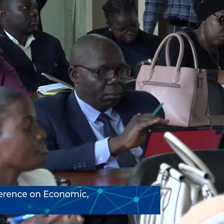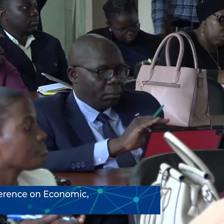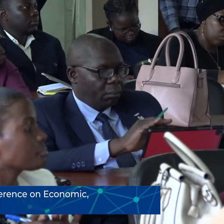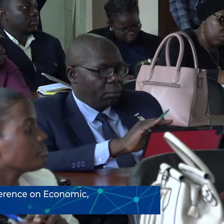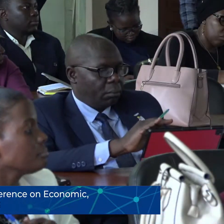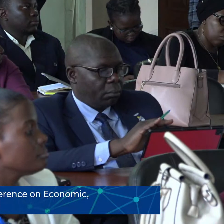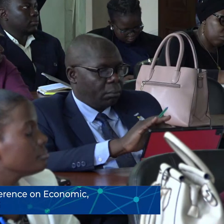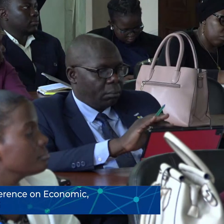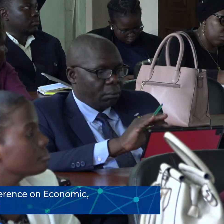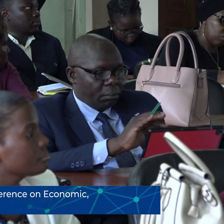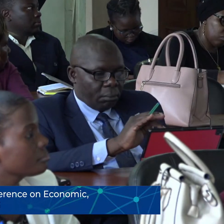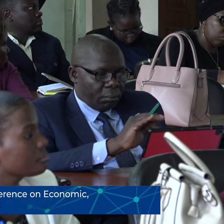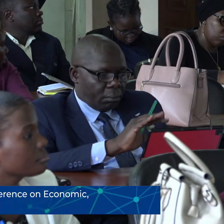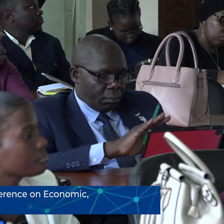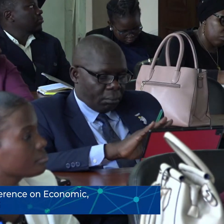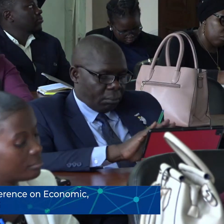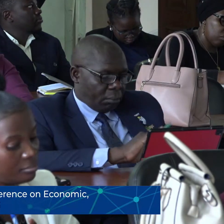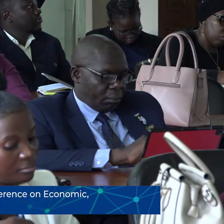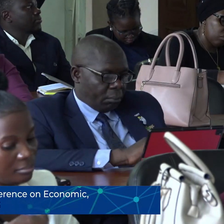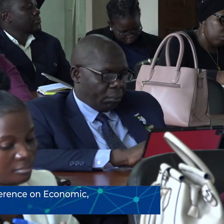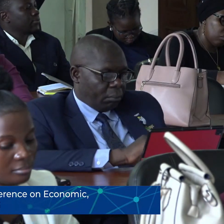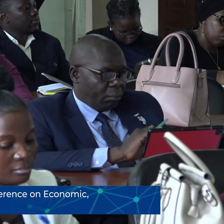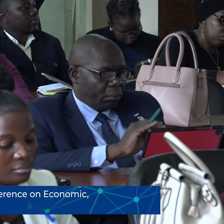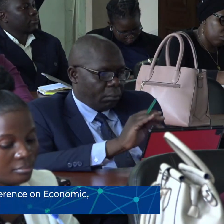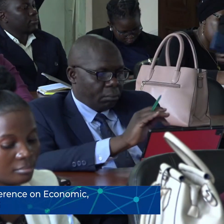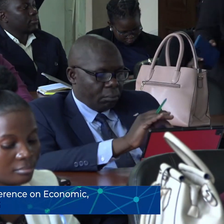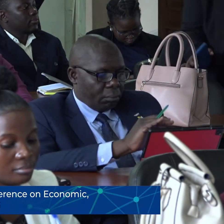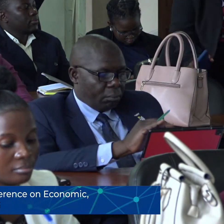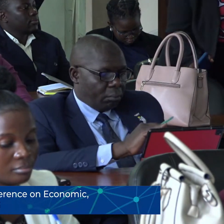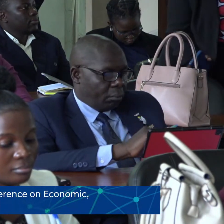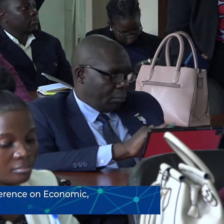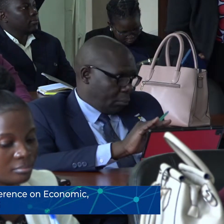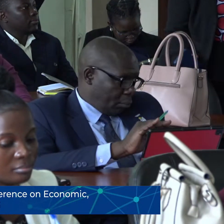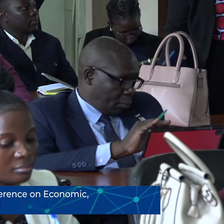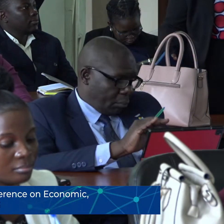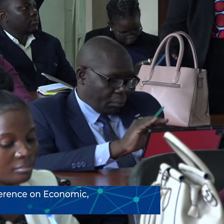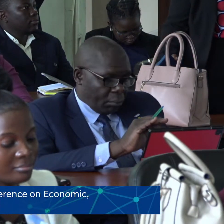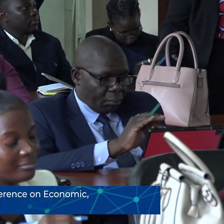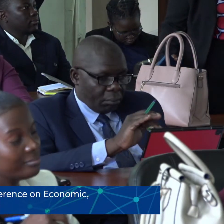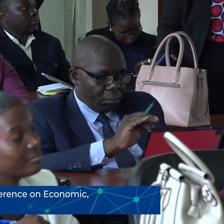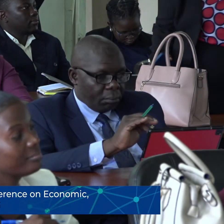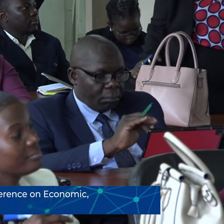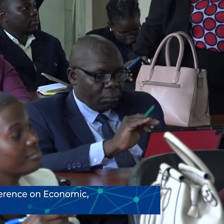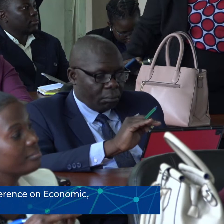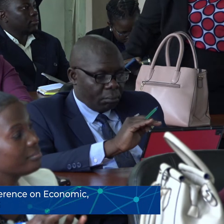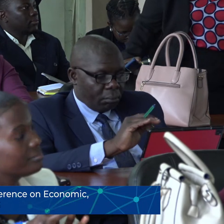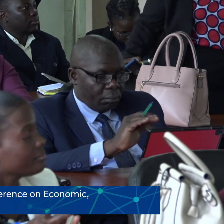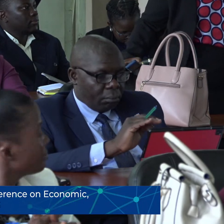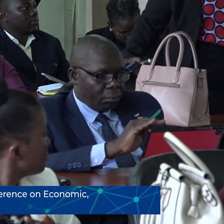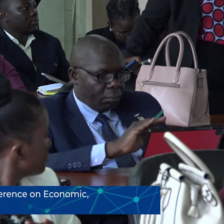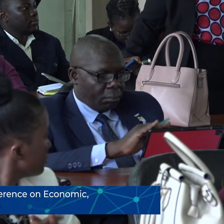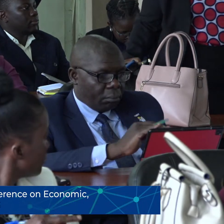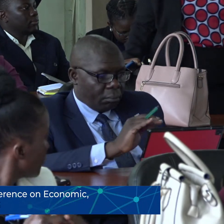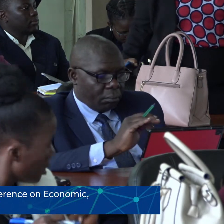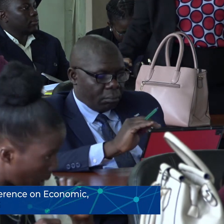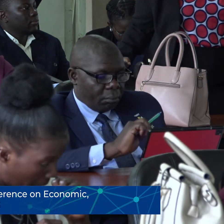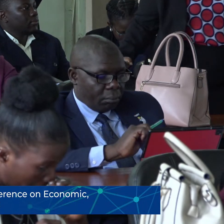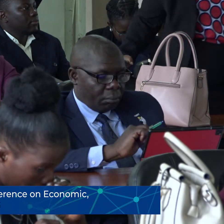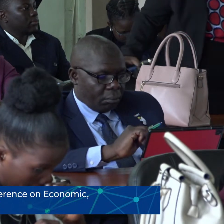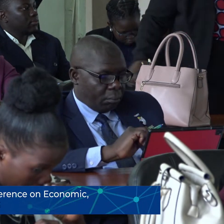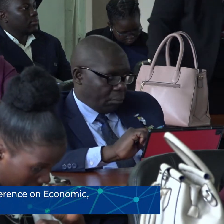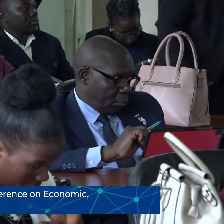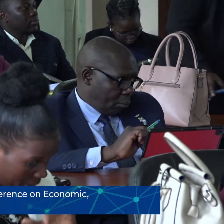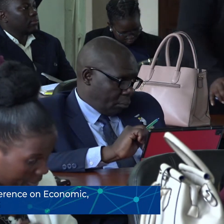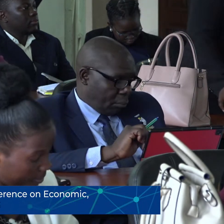around that time, I was one of the few experts on the subject of economic, social, and cultural rights.